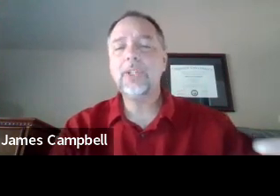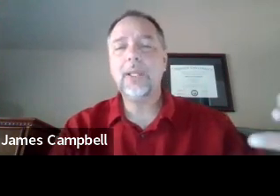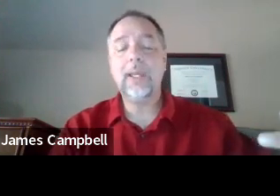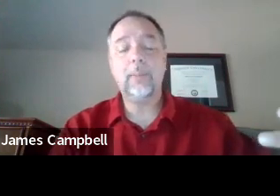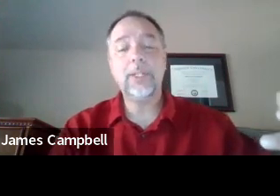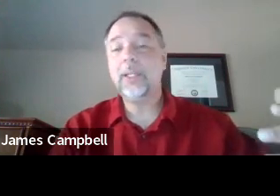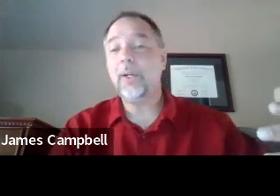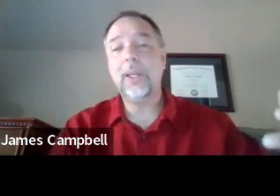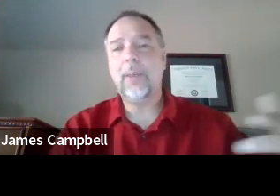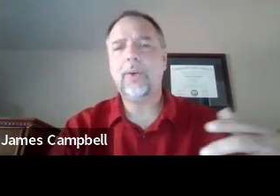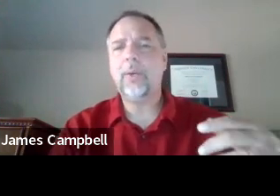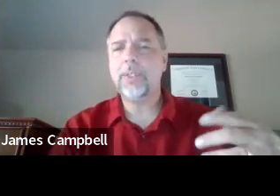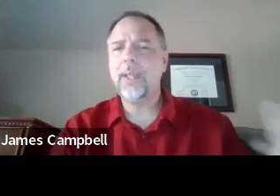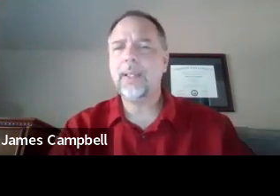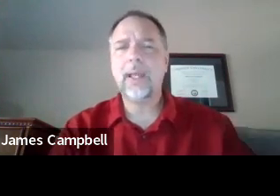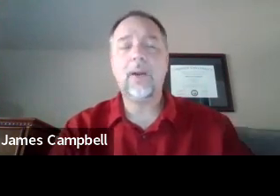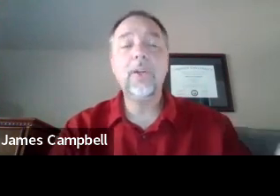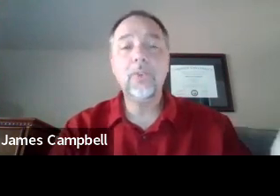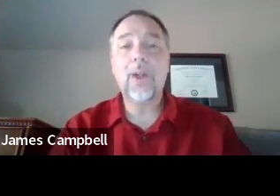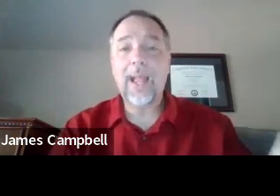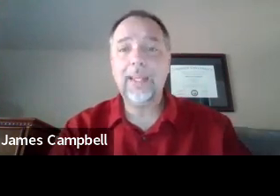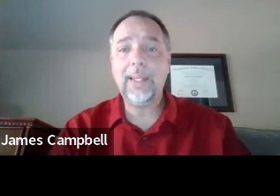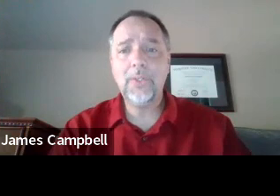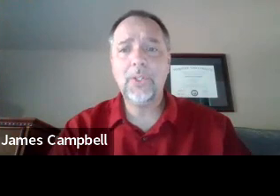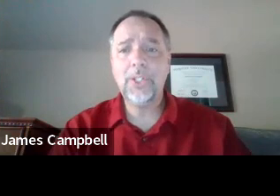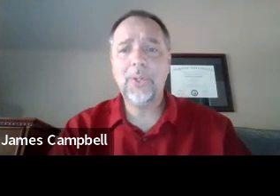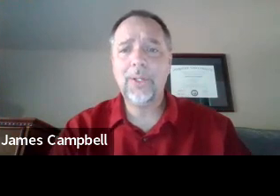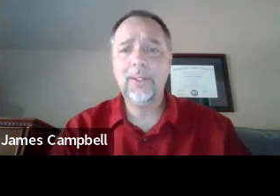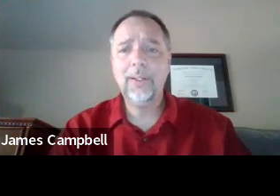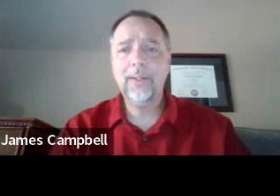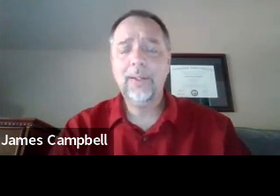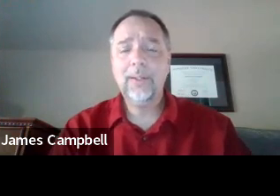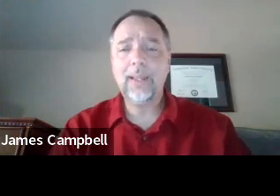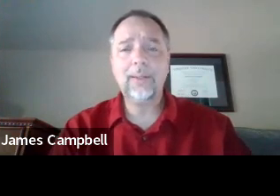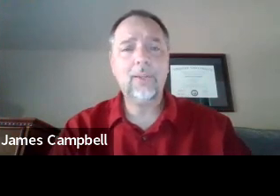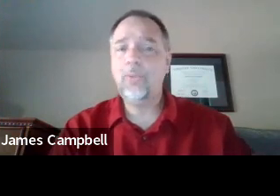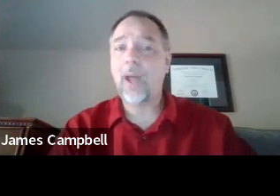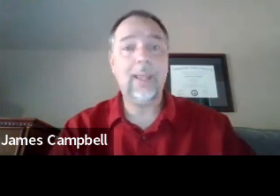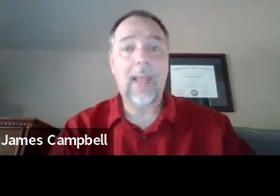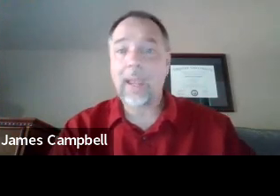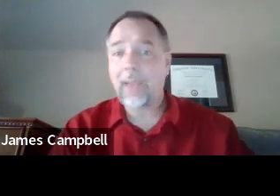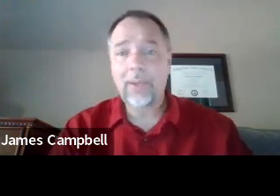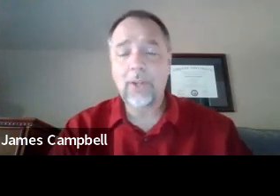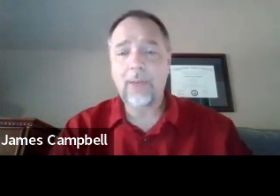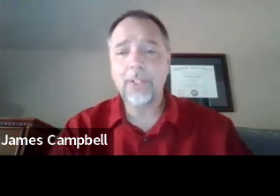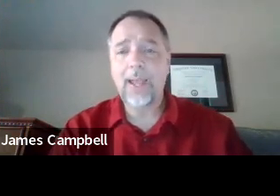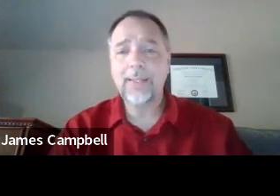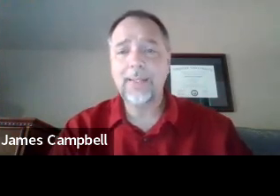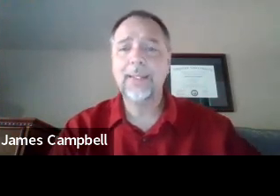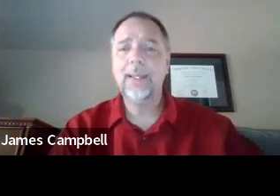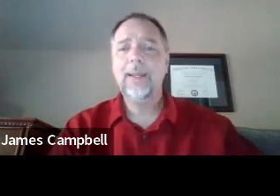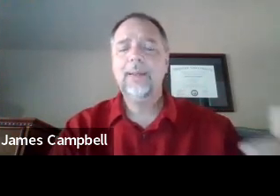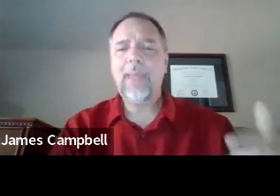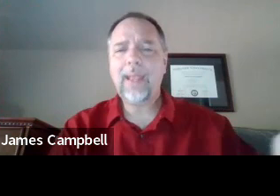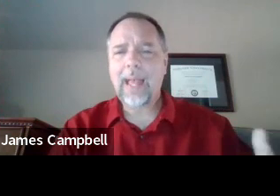I occasionally, particularly early in my career, would say things like, "Are you trying to lose your children? Like, do you not like having a driver's